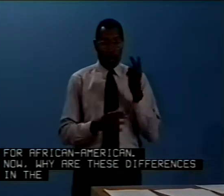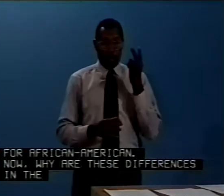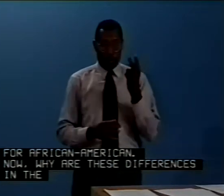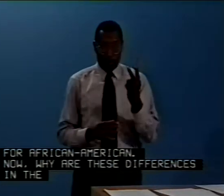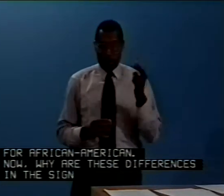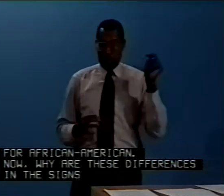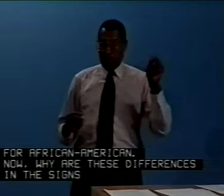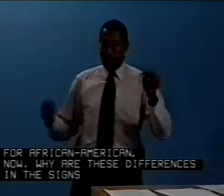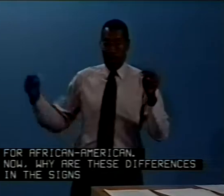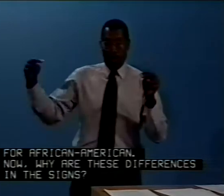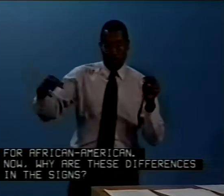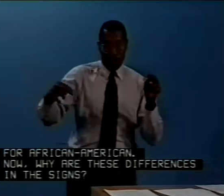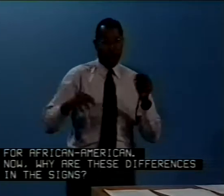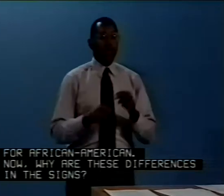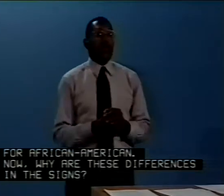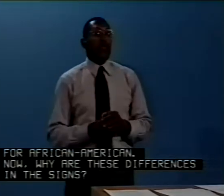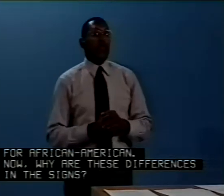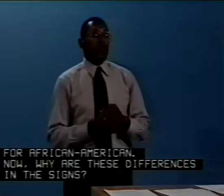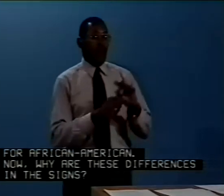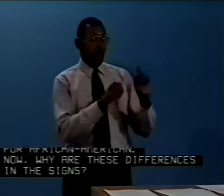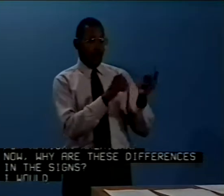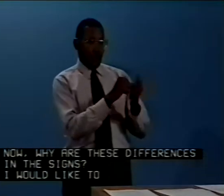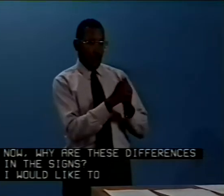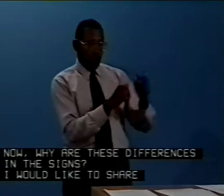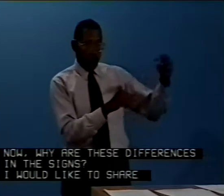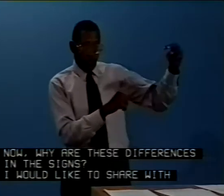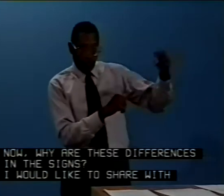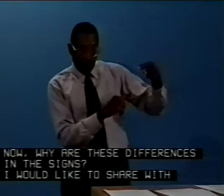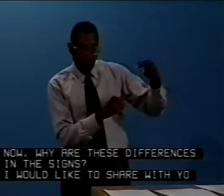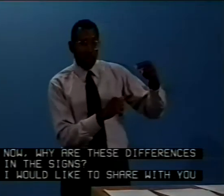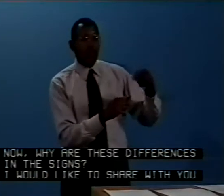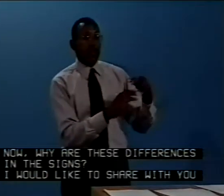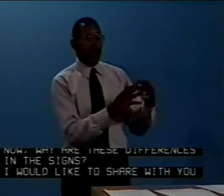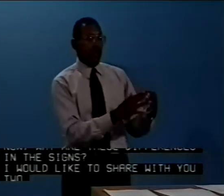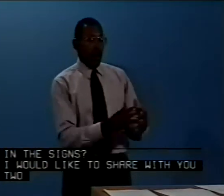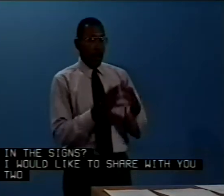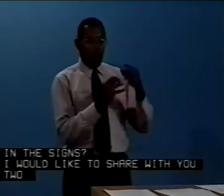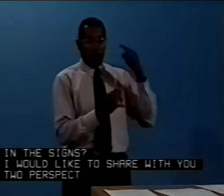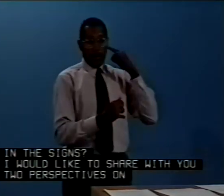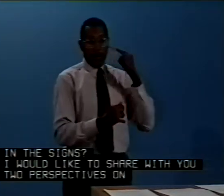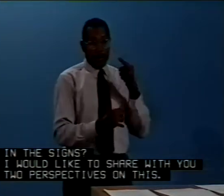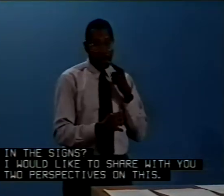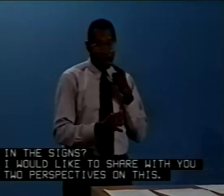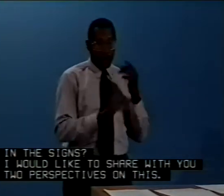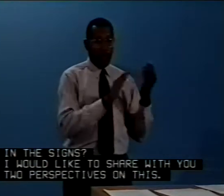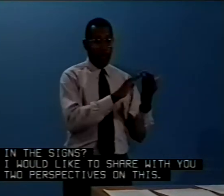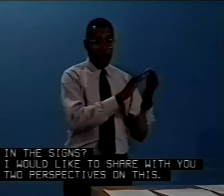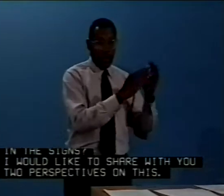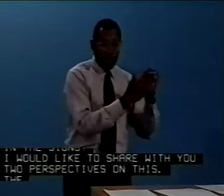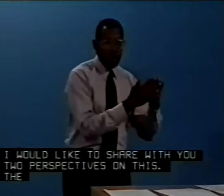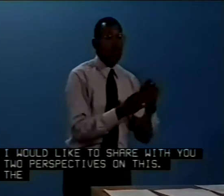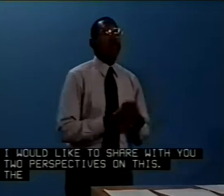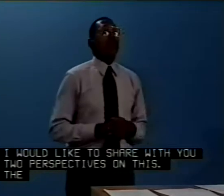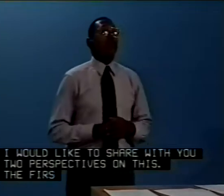I would like to share with you two perspectives on this. The first perspective would be from the American deaf community.